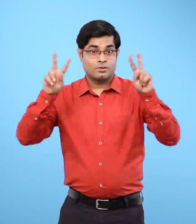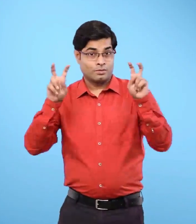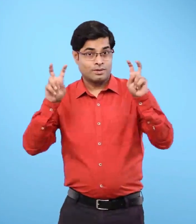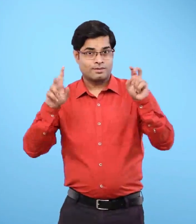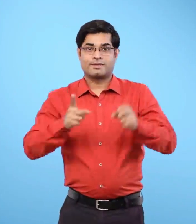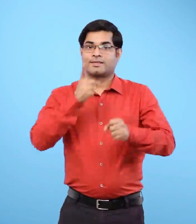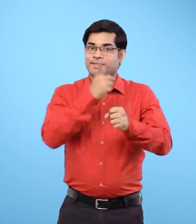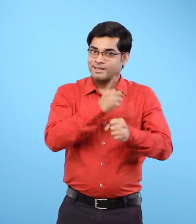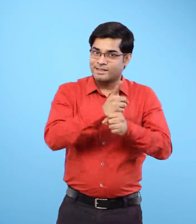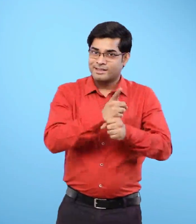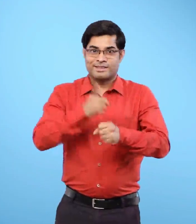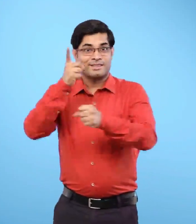Teacher, teacher.